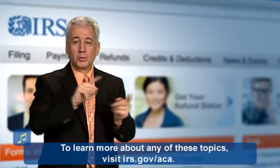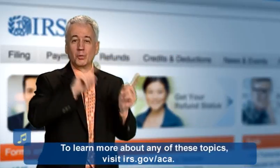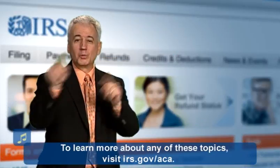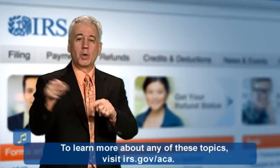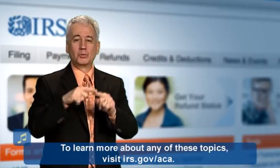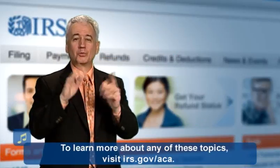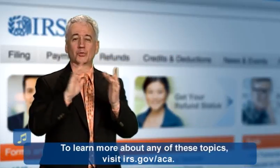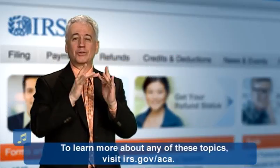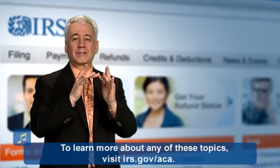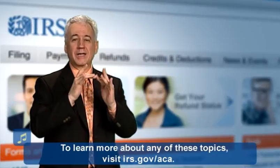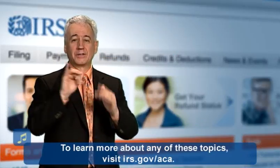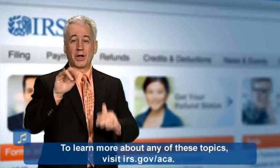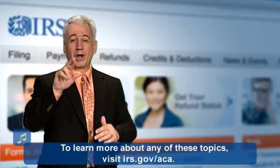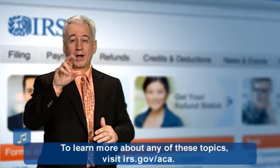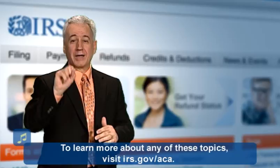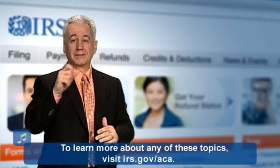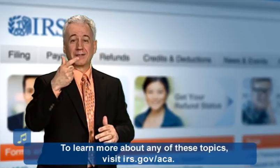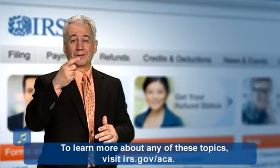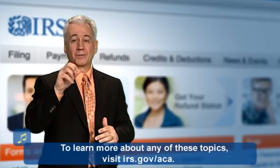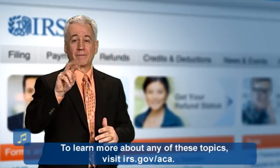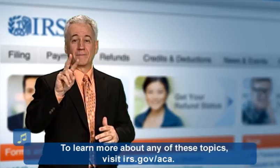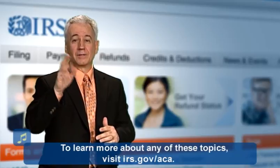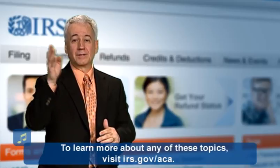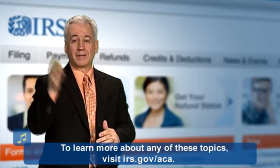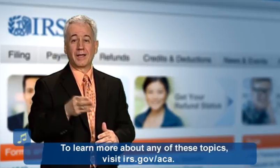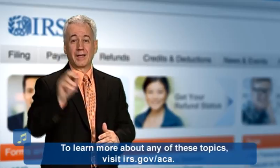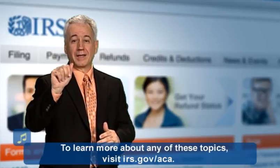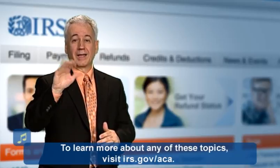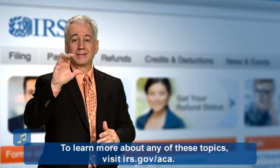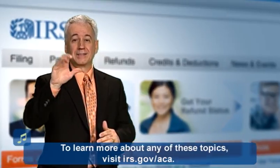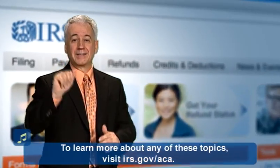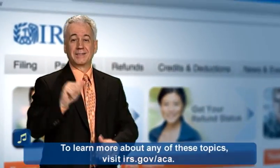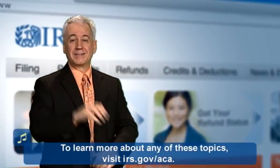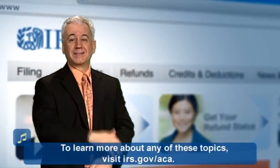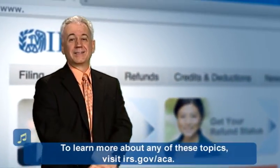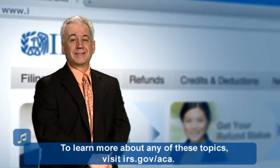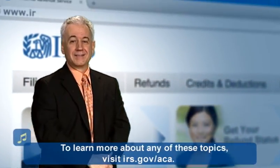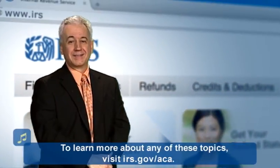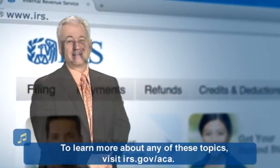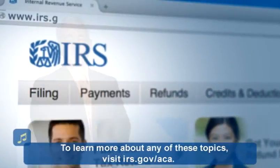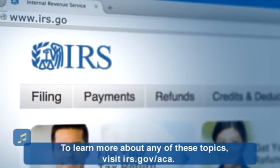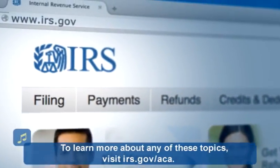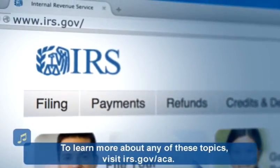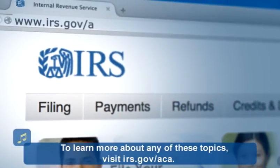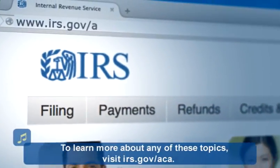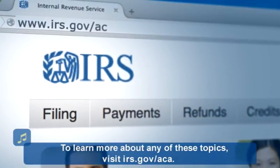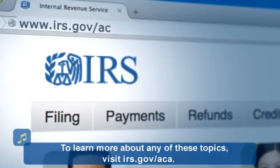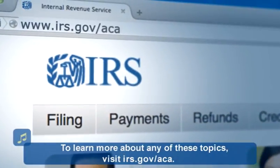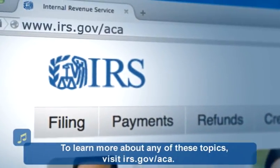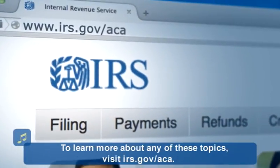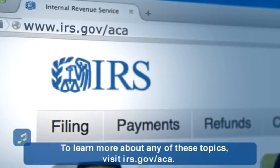To learn more about any of these topics, visit irs.gov/ACA.